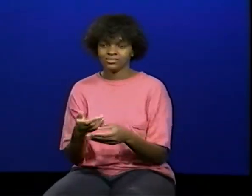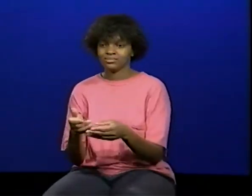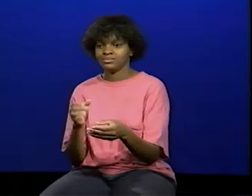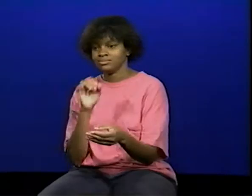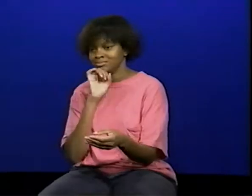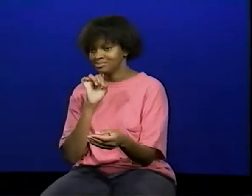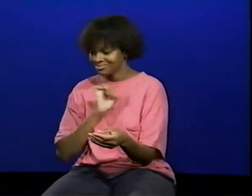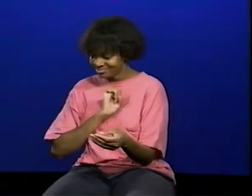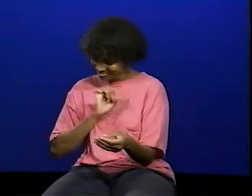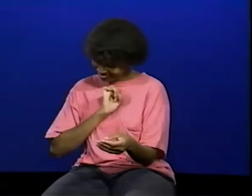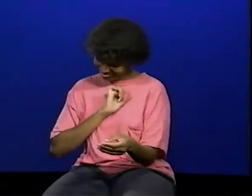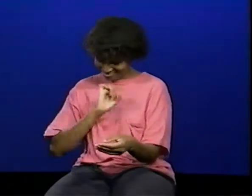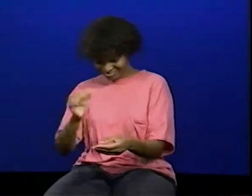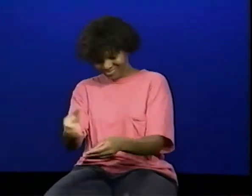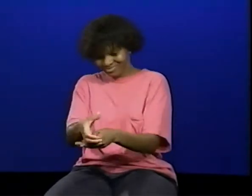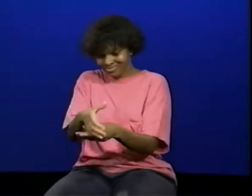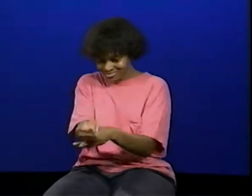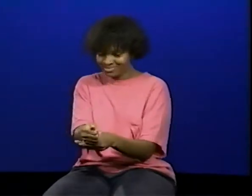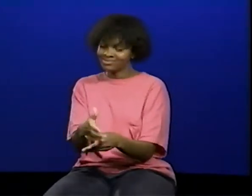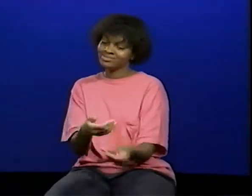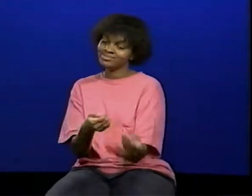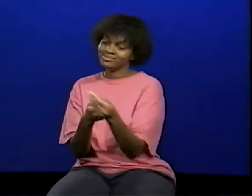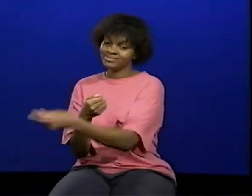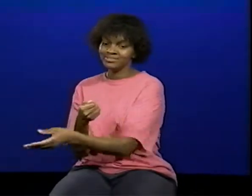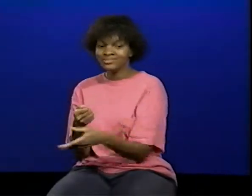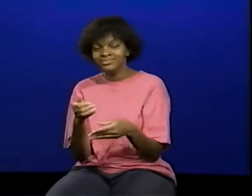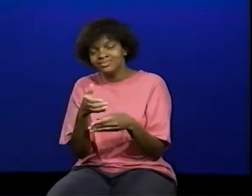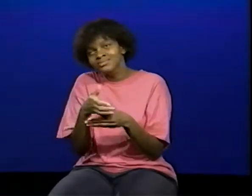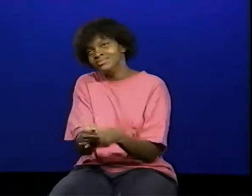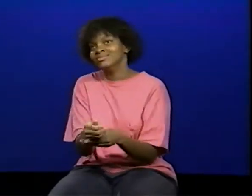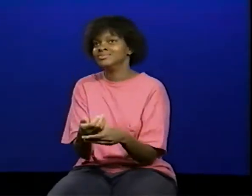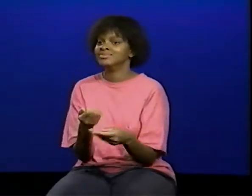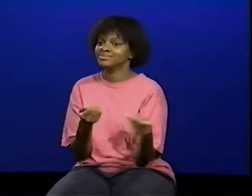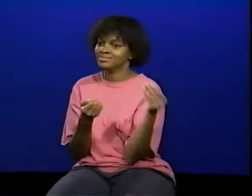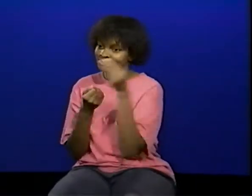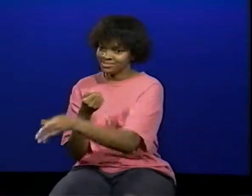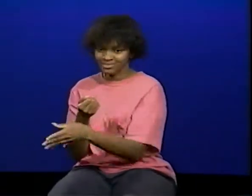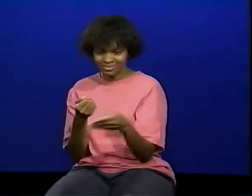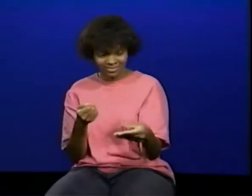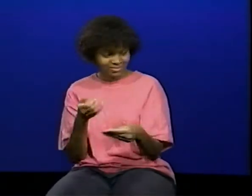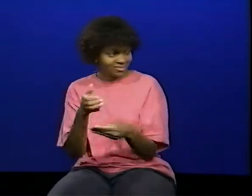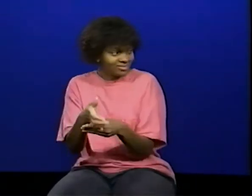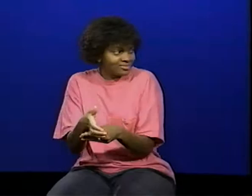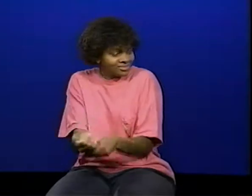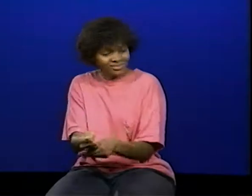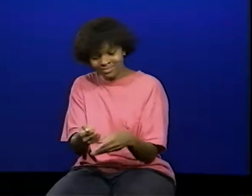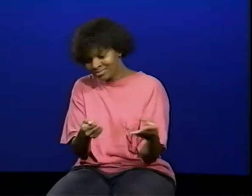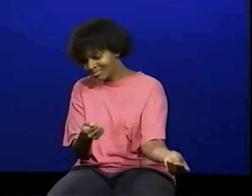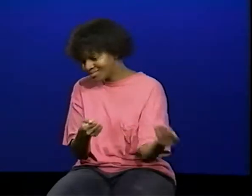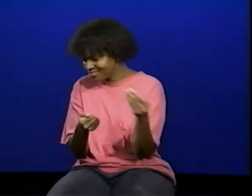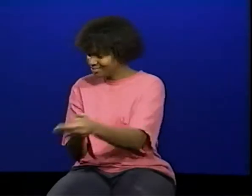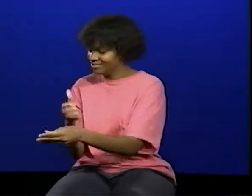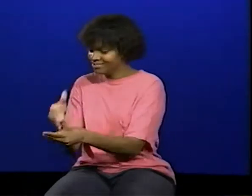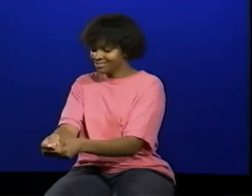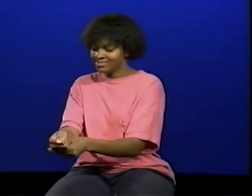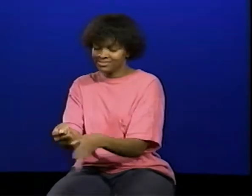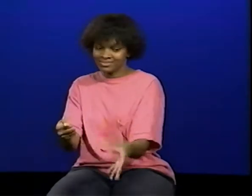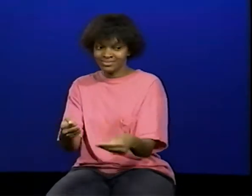and she brought me some papers to staple. And I wasn't excited about it, but I decided to do it anyway. And it was